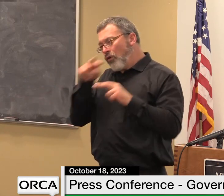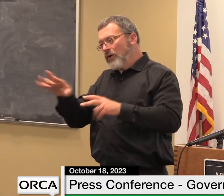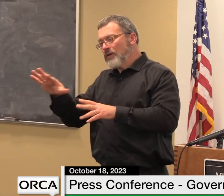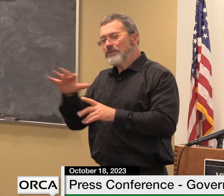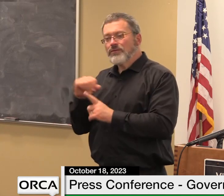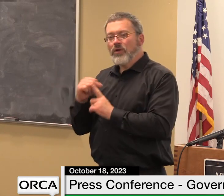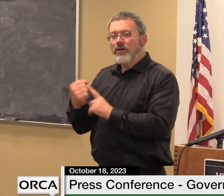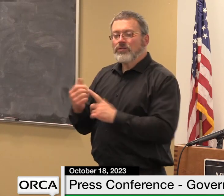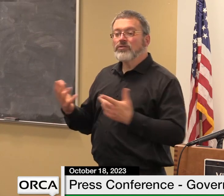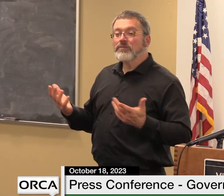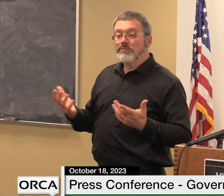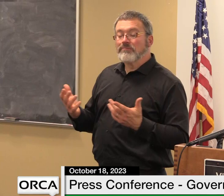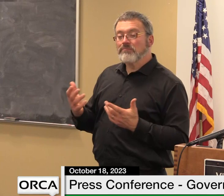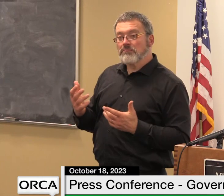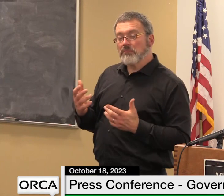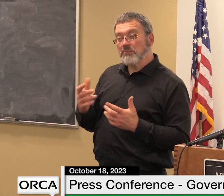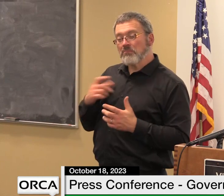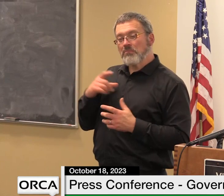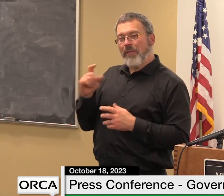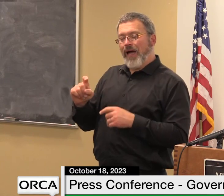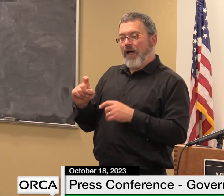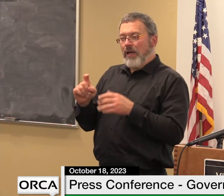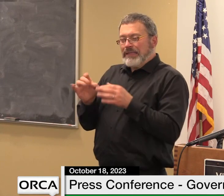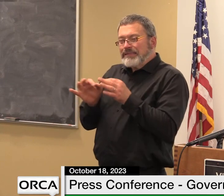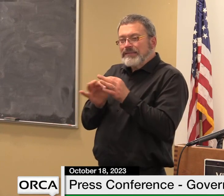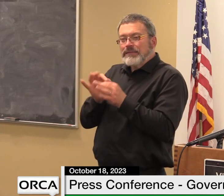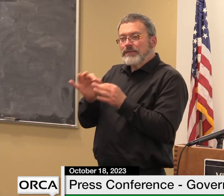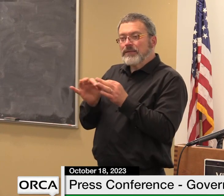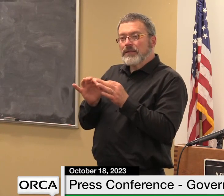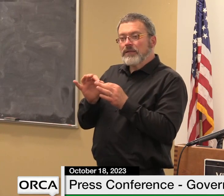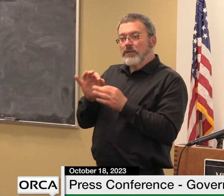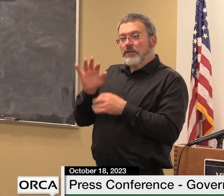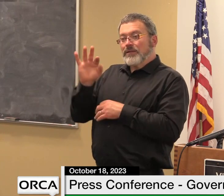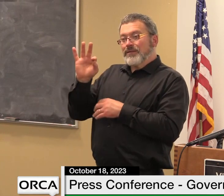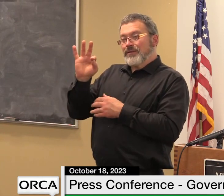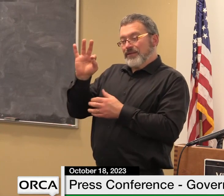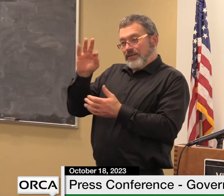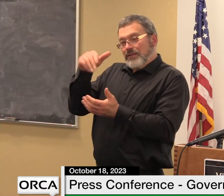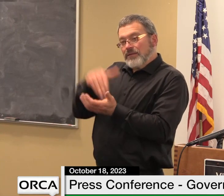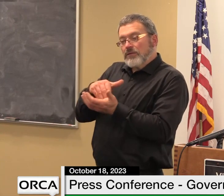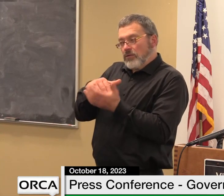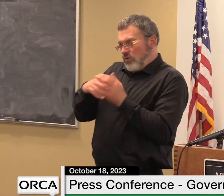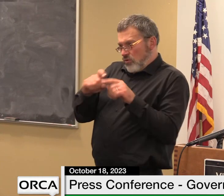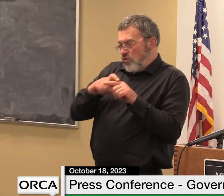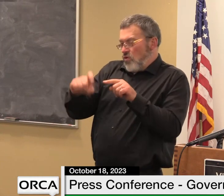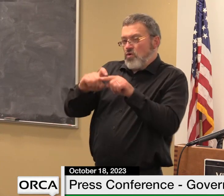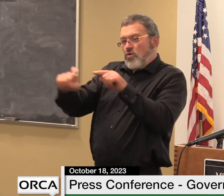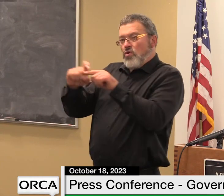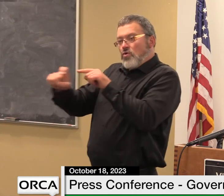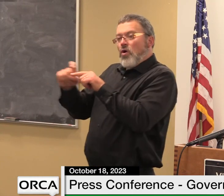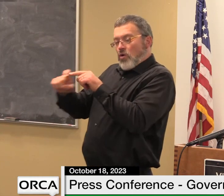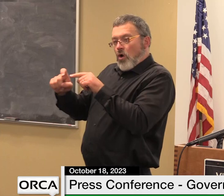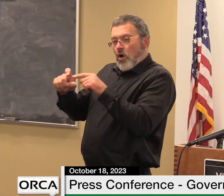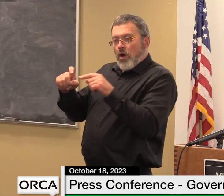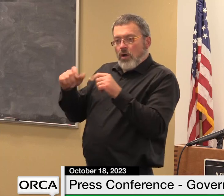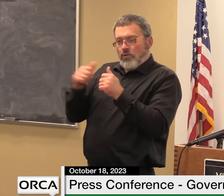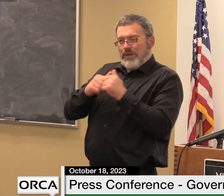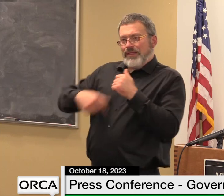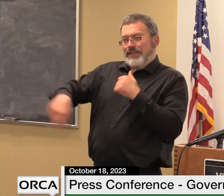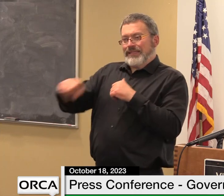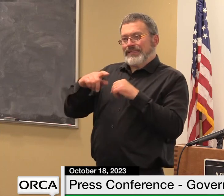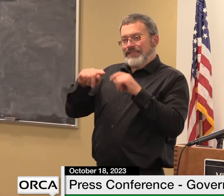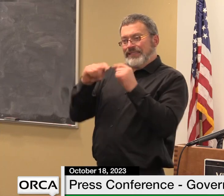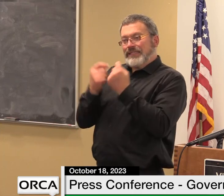And to reiterate, you know, over 9,000 phone calls from our team here resulted in another $6.8 million.